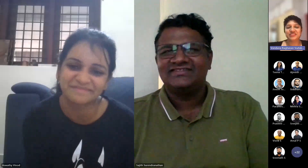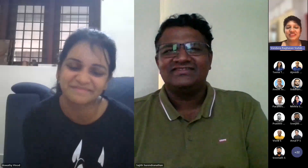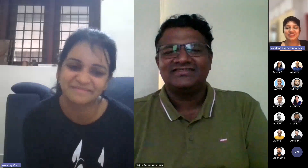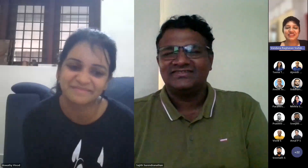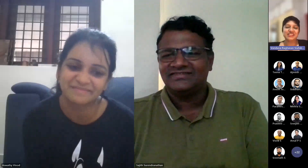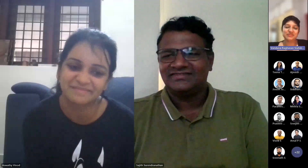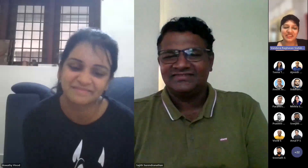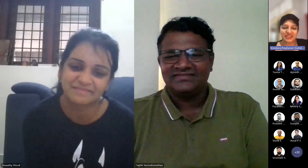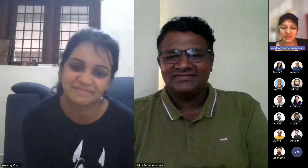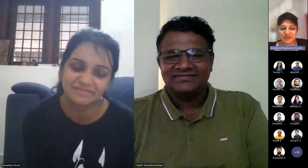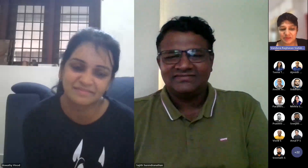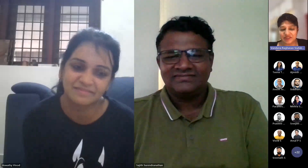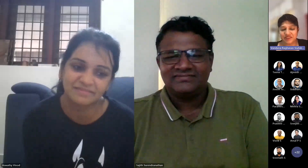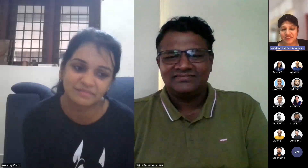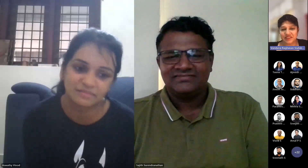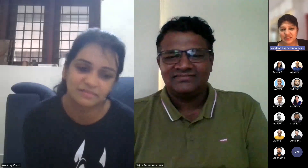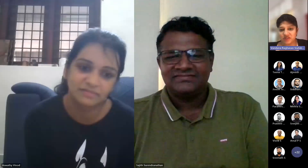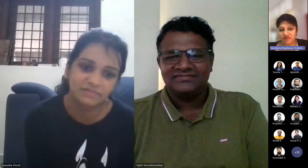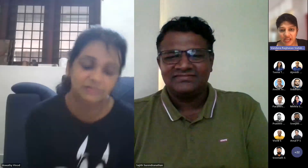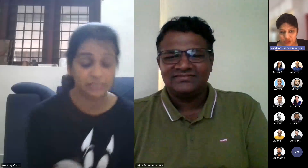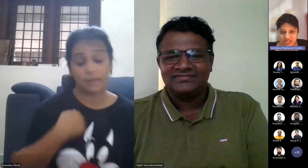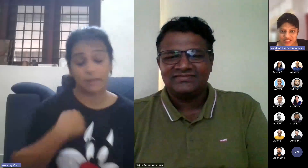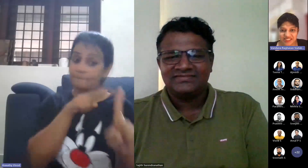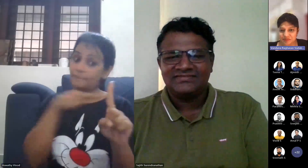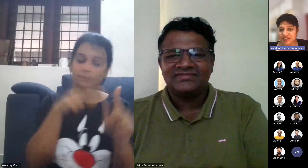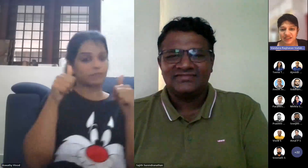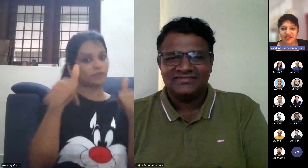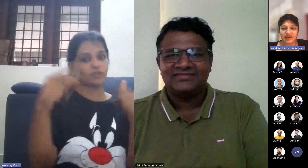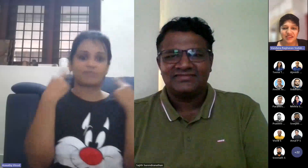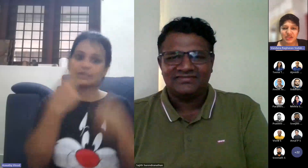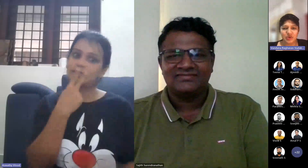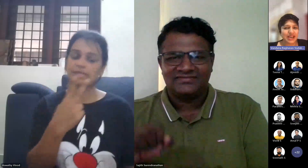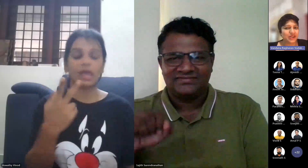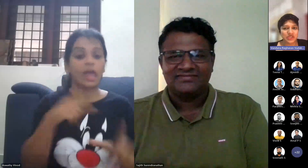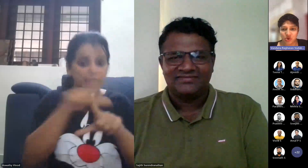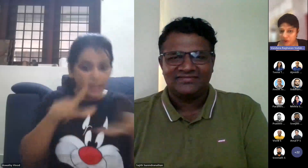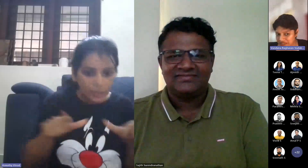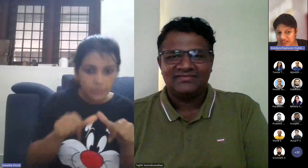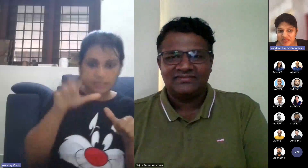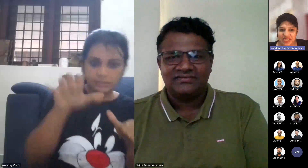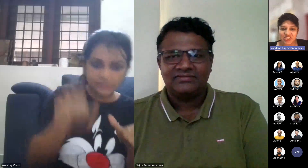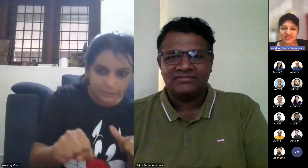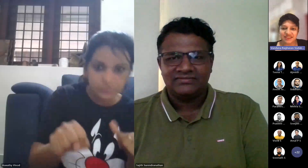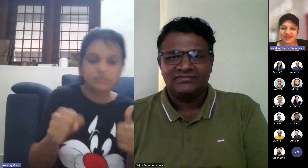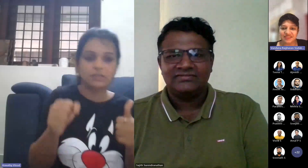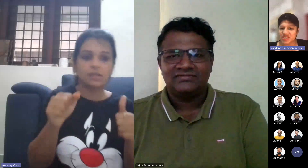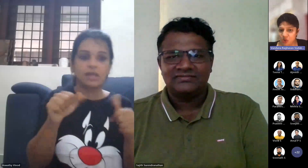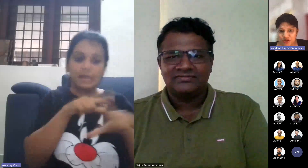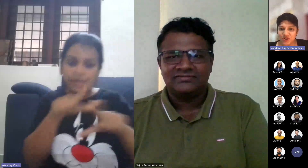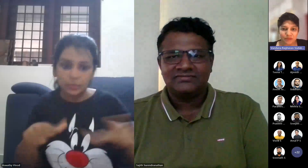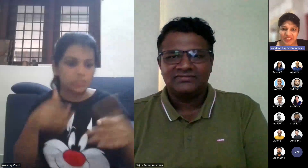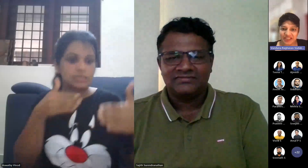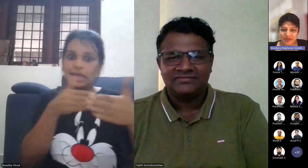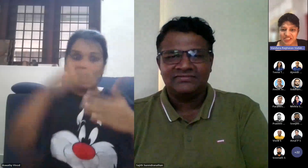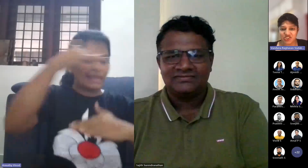you, Ashwati. I think that is a great perspective. In terms of language accessibility, language not being a limitation and